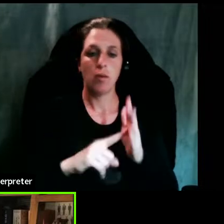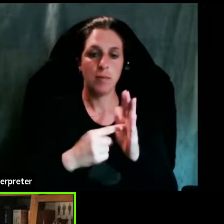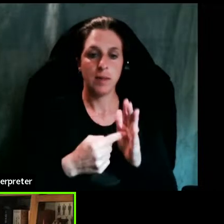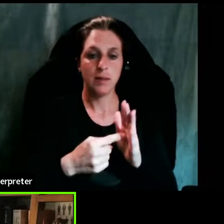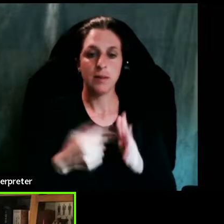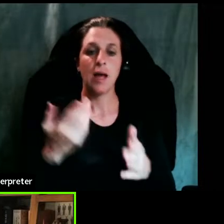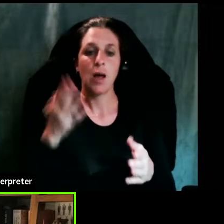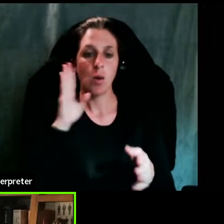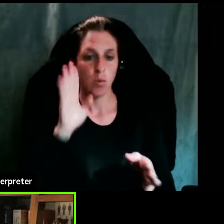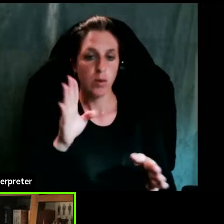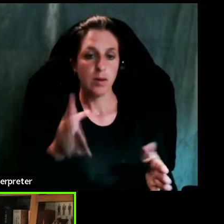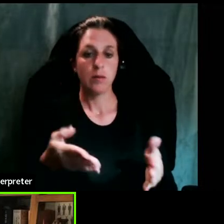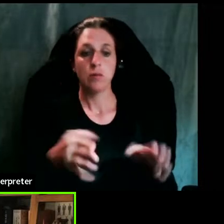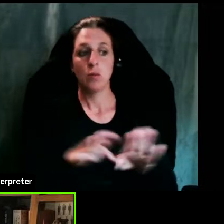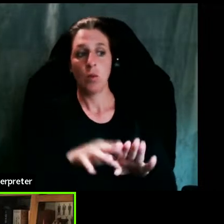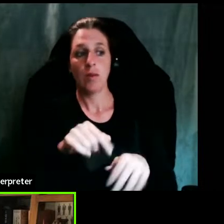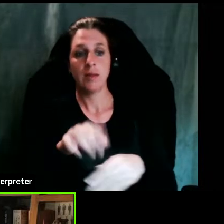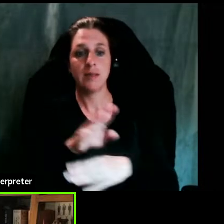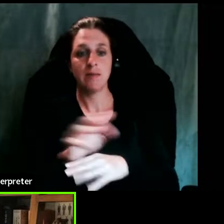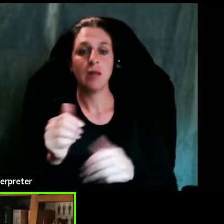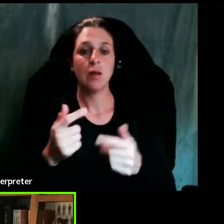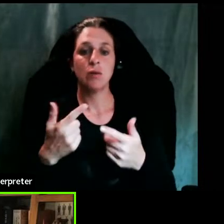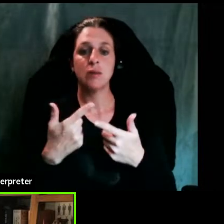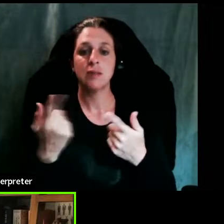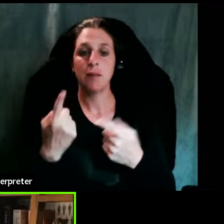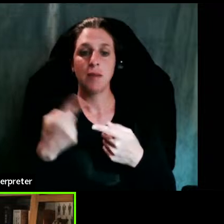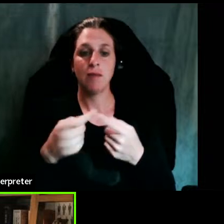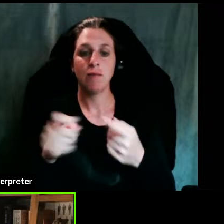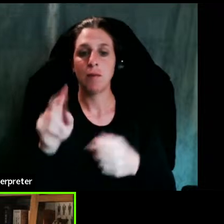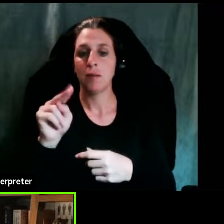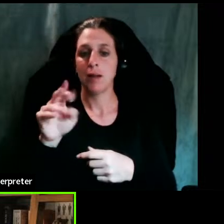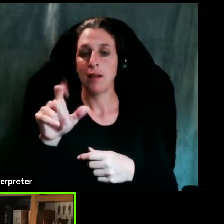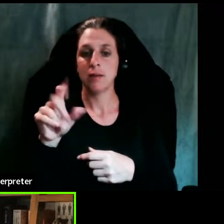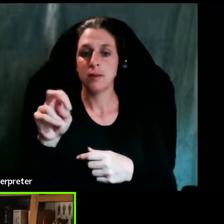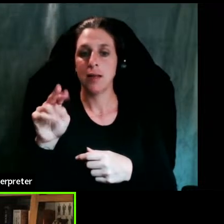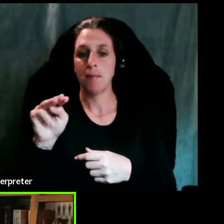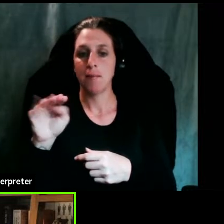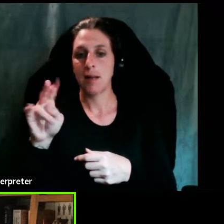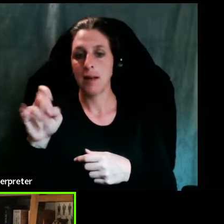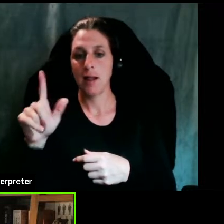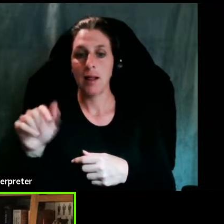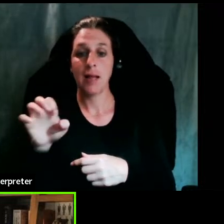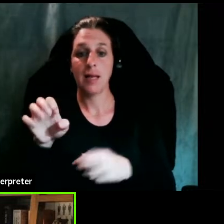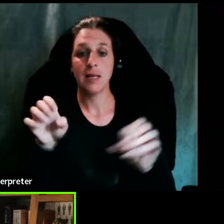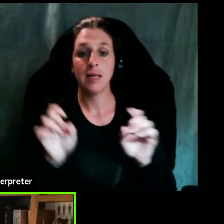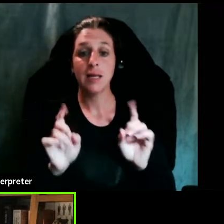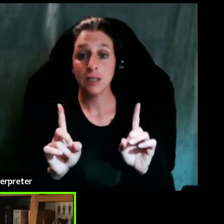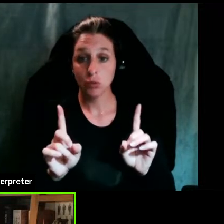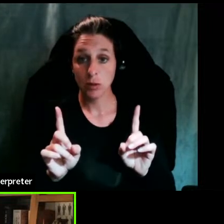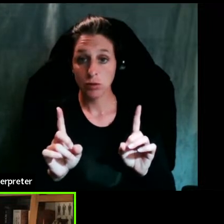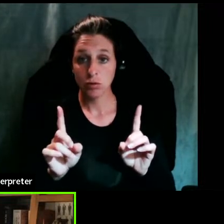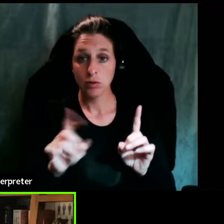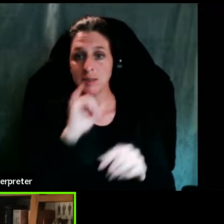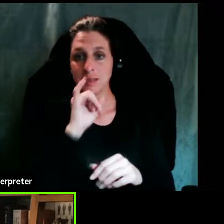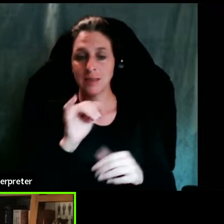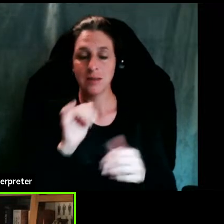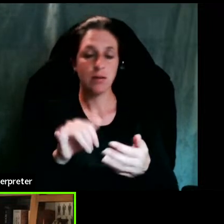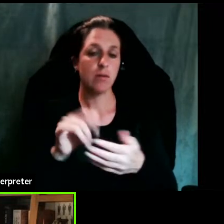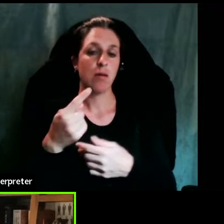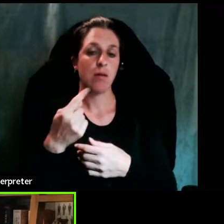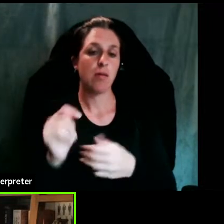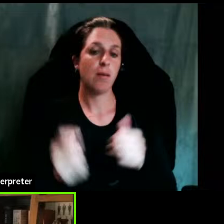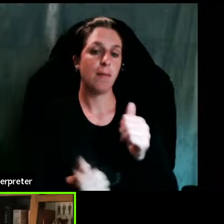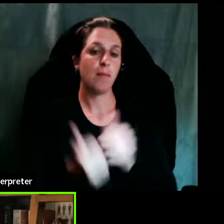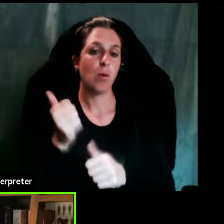down this evening with something from Nelson Mandela. Education is the most powerful